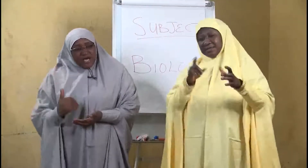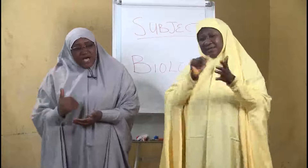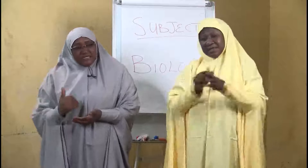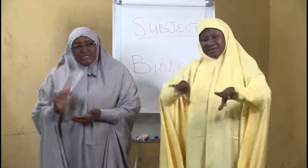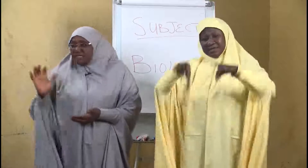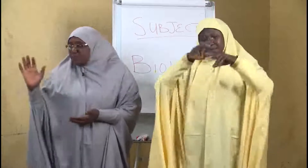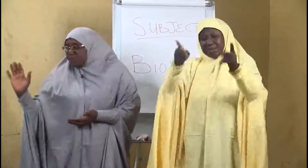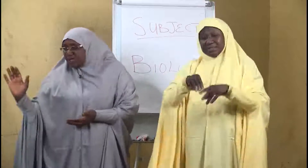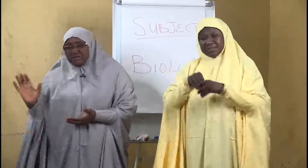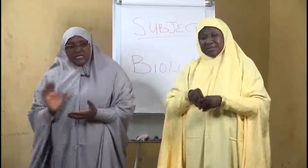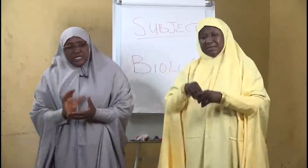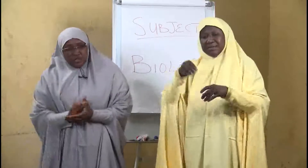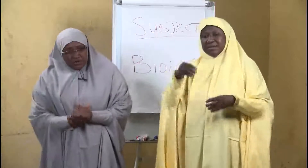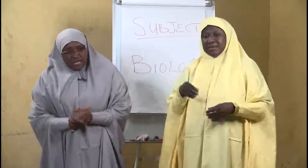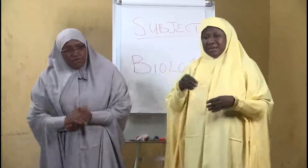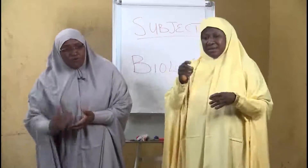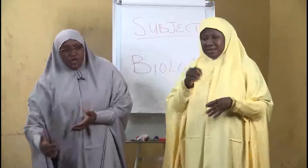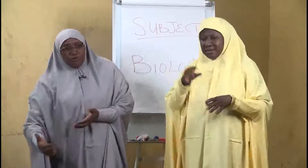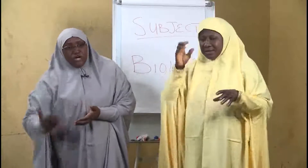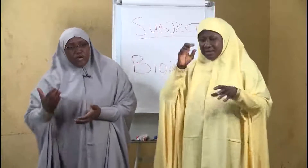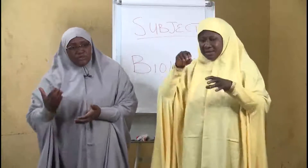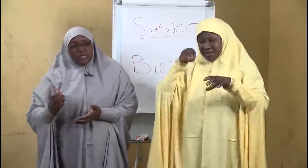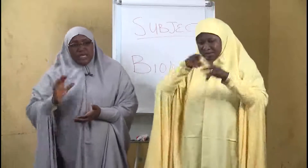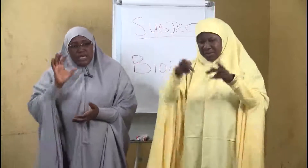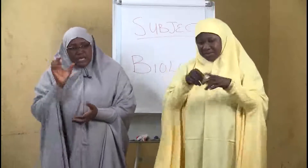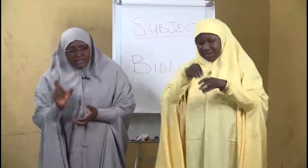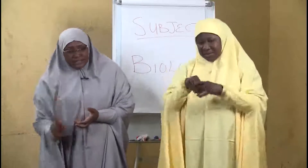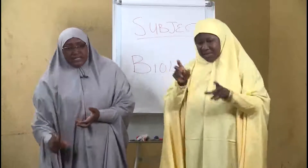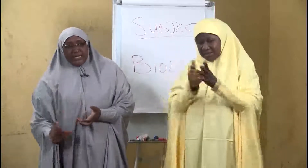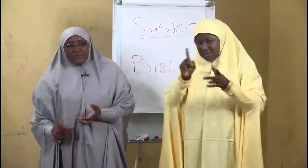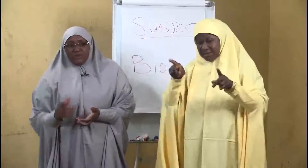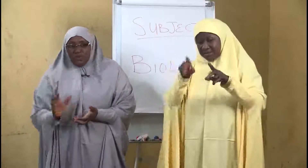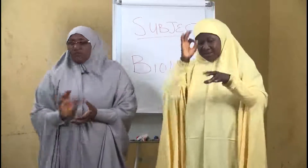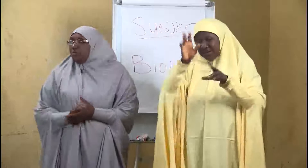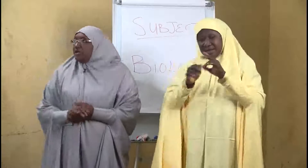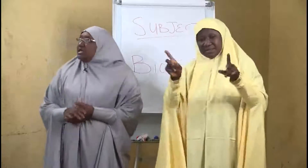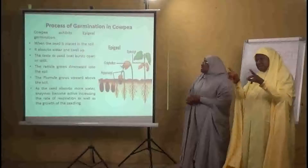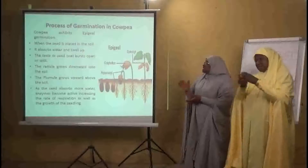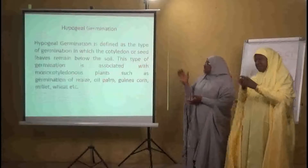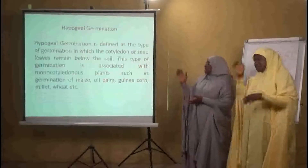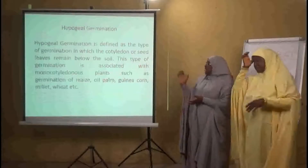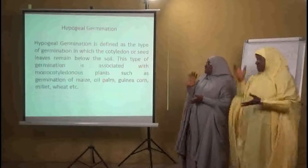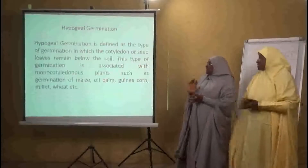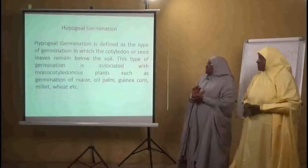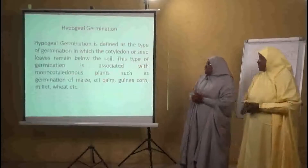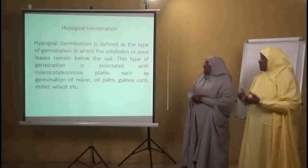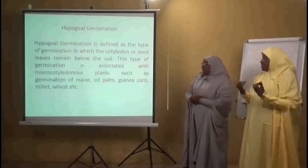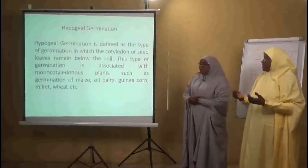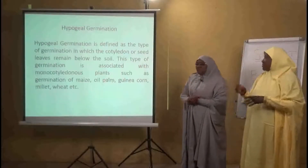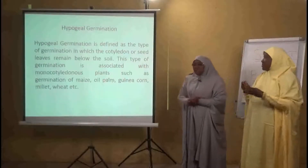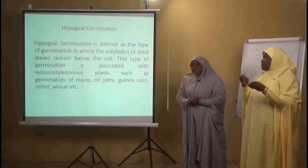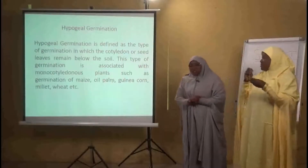as far as the bean is concerned before it becomes a seedling of the bean. So now let's look